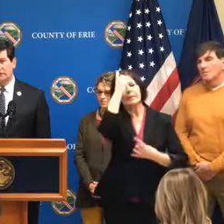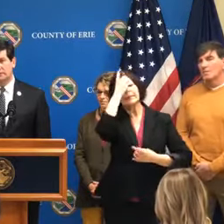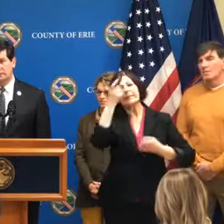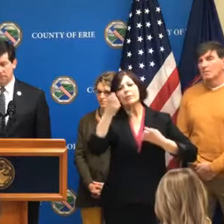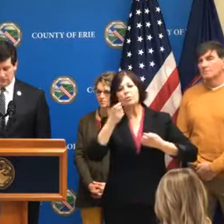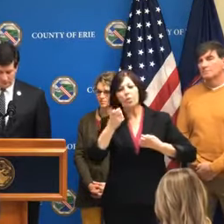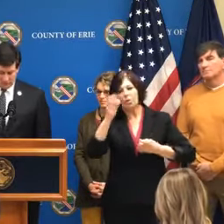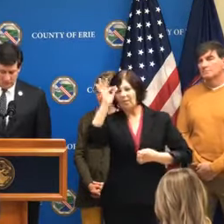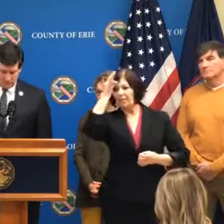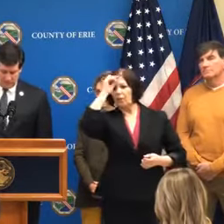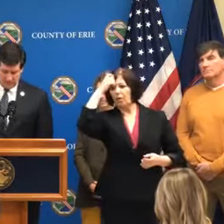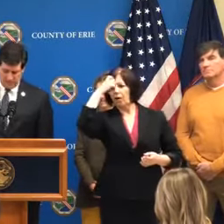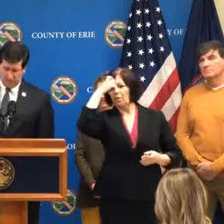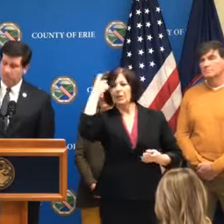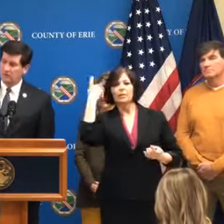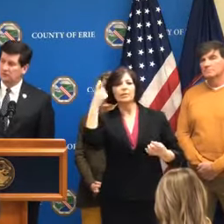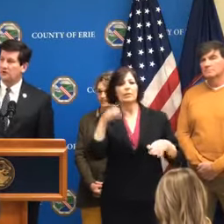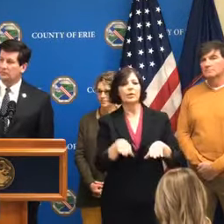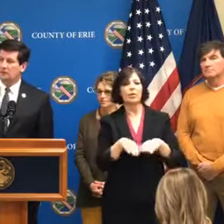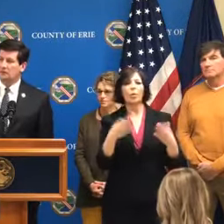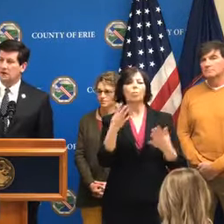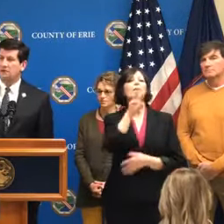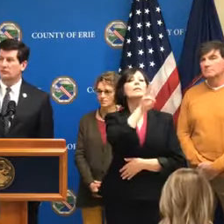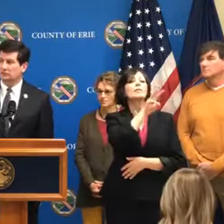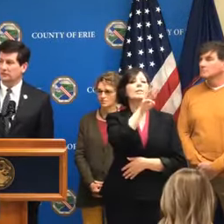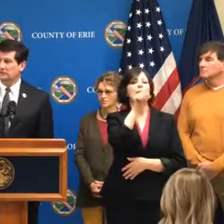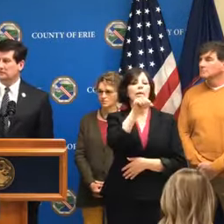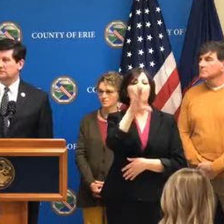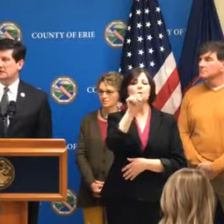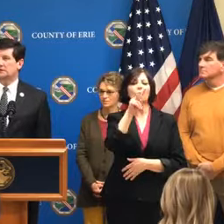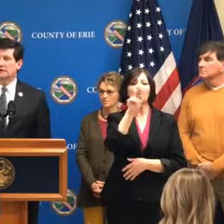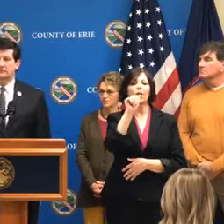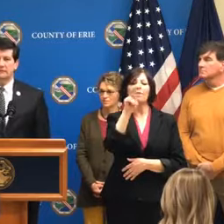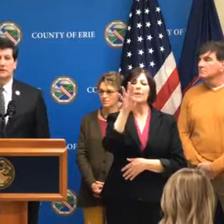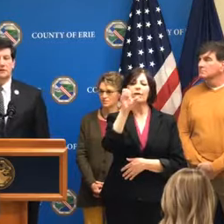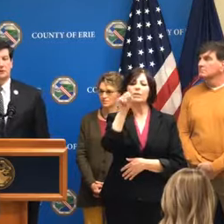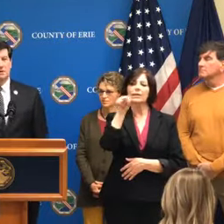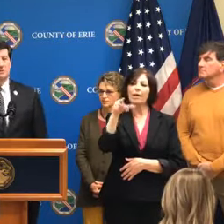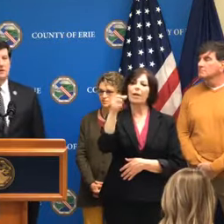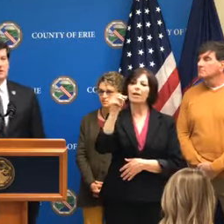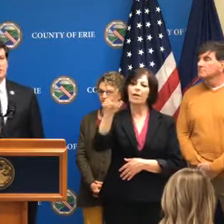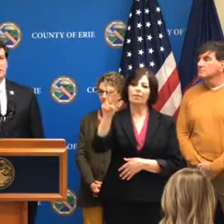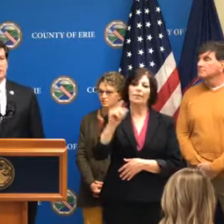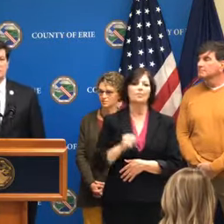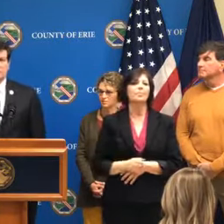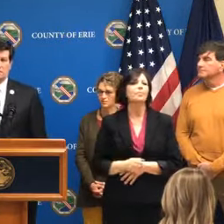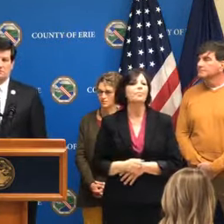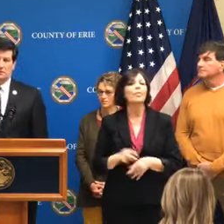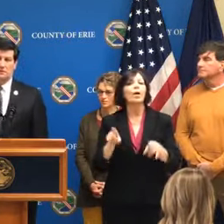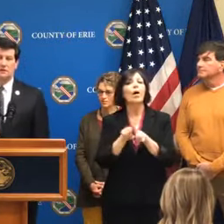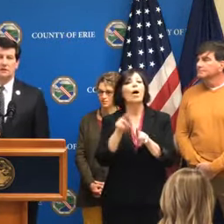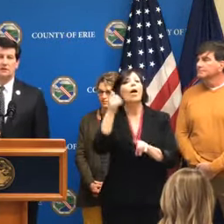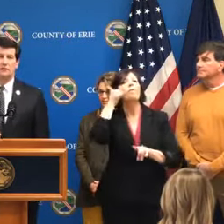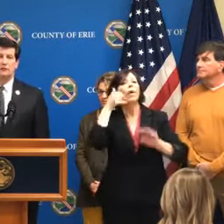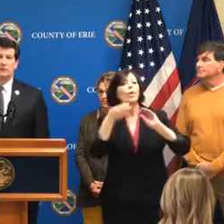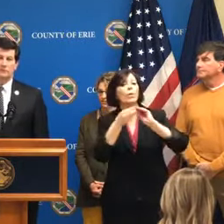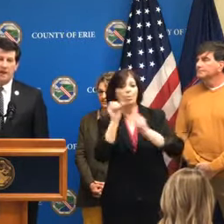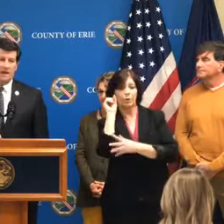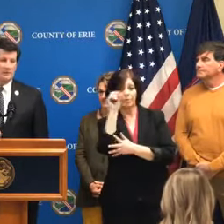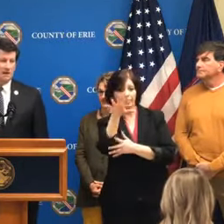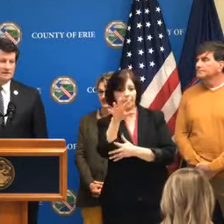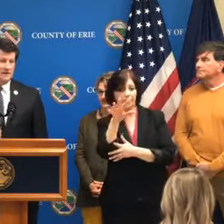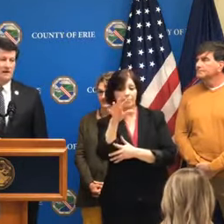federal government, of course, opened up the www.coronavirus.gov. We also want to give out a phone number that will